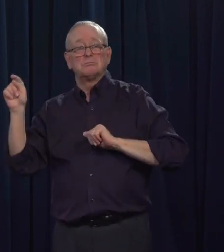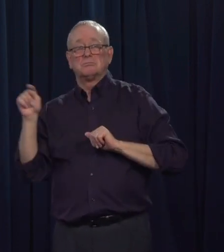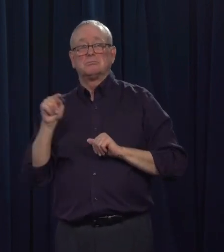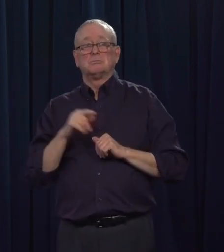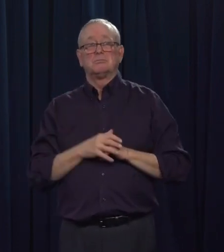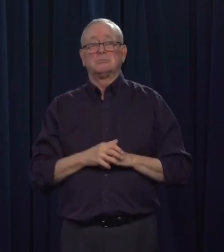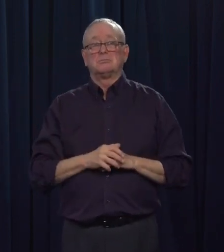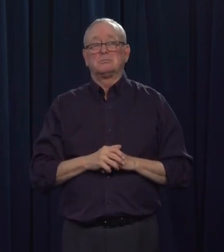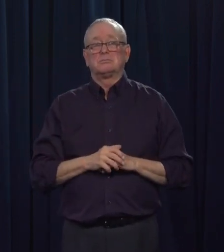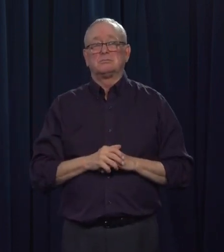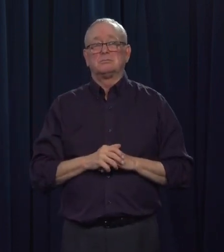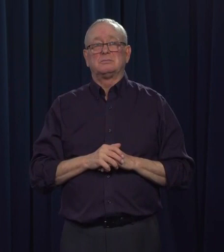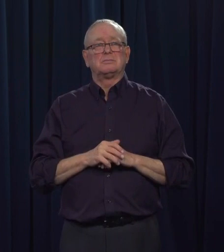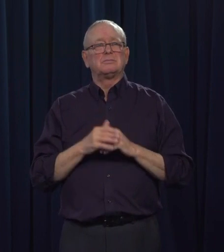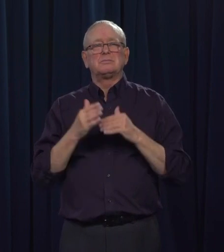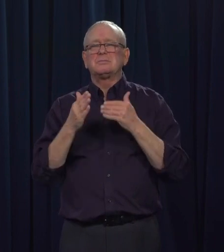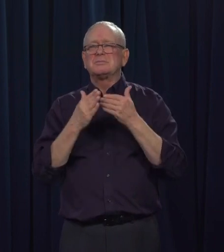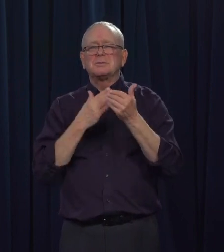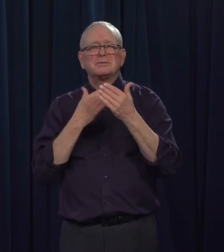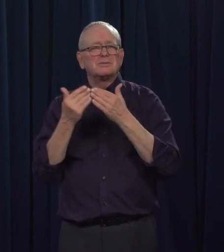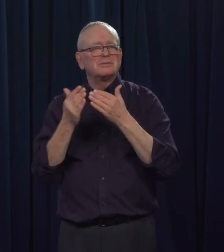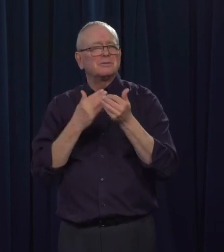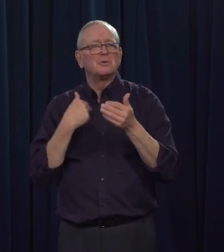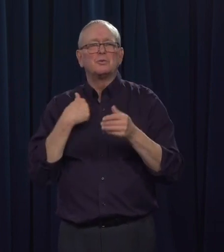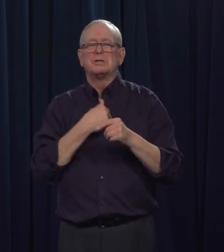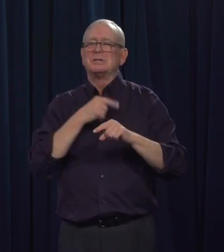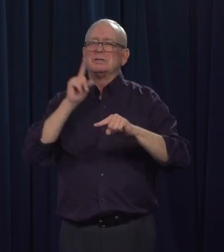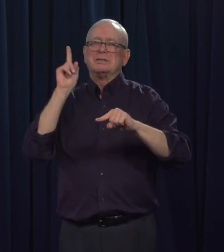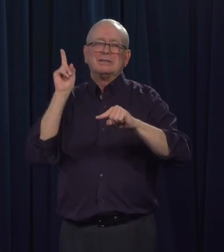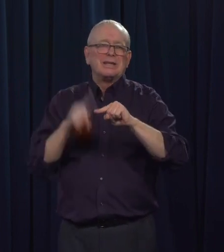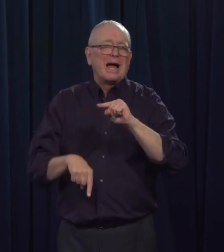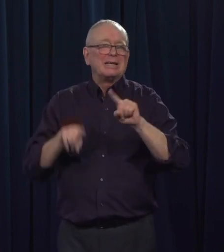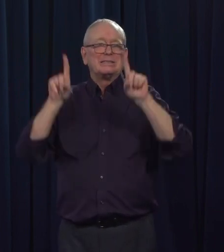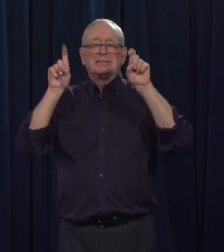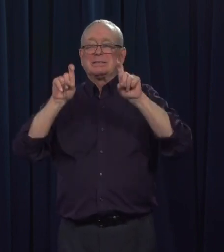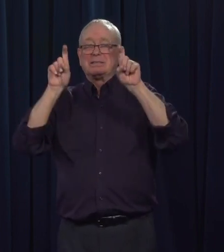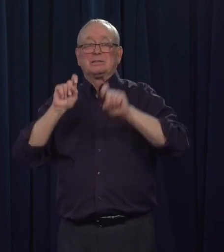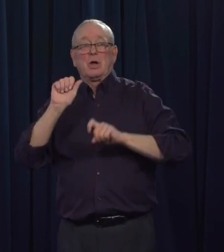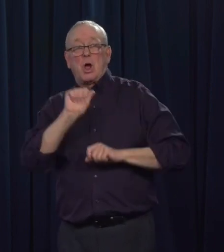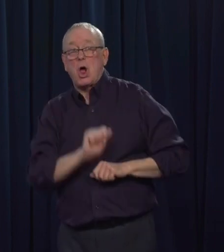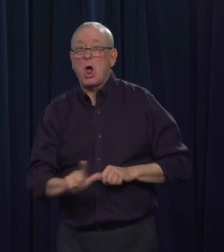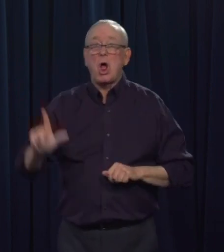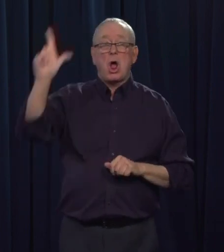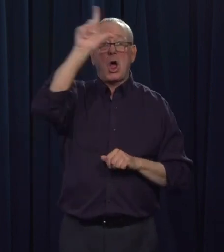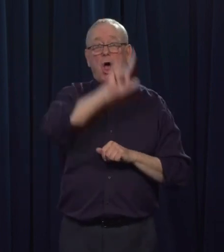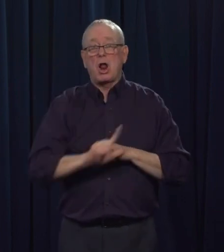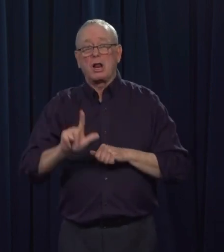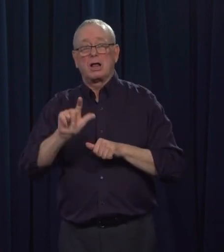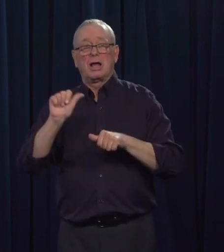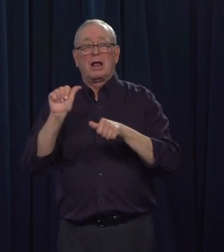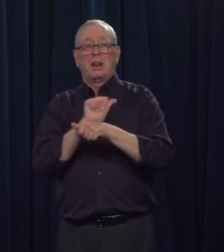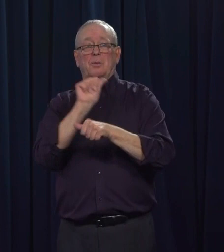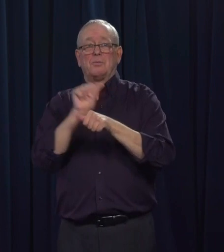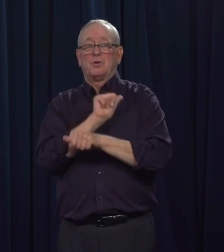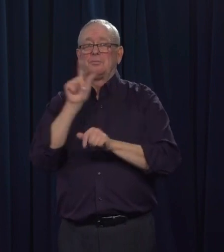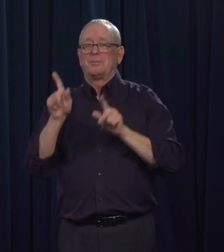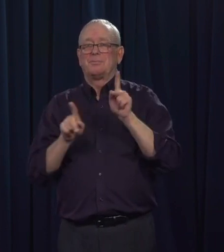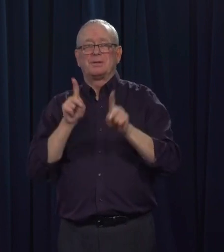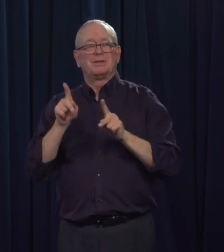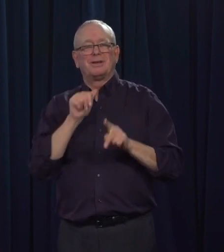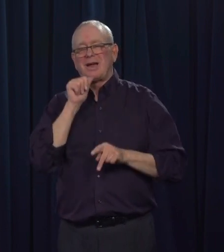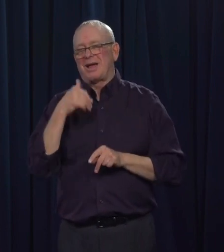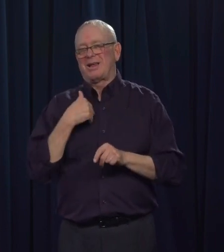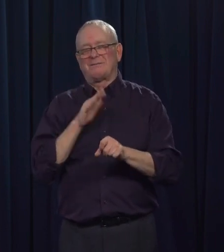Albertans, even with mild symptoms. And so the adjustments that we've made, as you mentioned, really are kind of those pragmatic, how do we focus